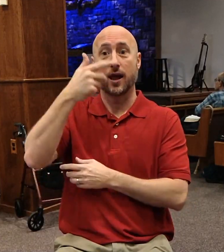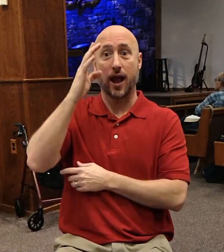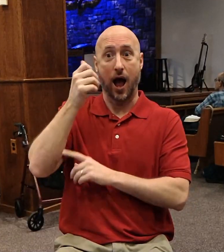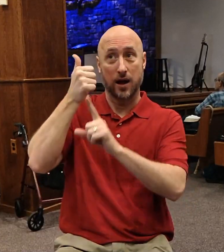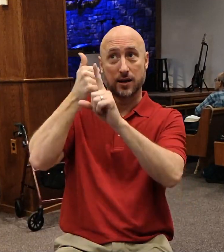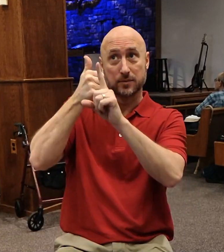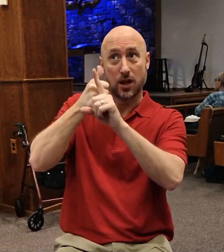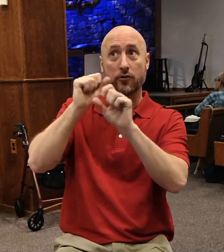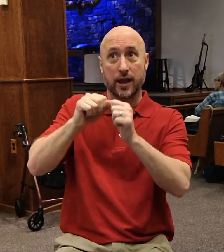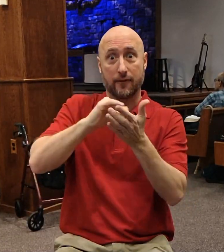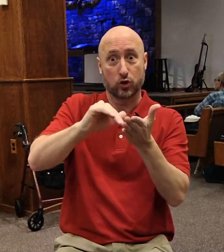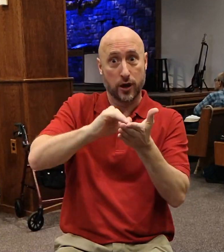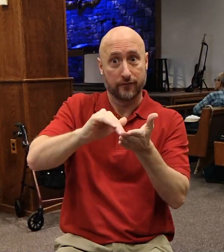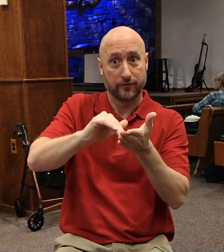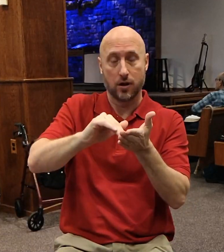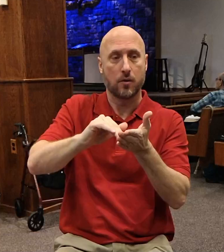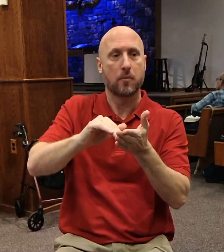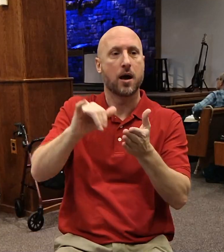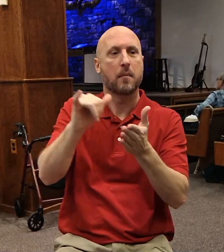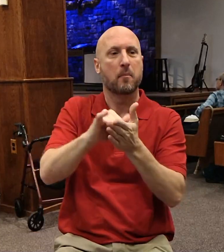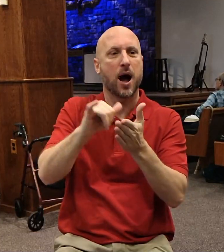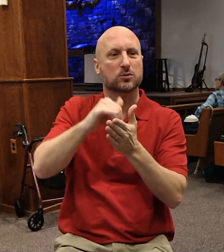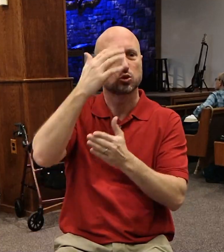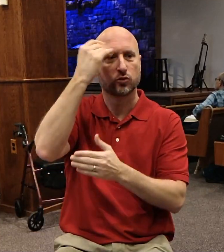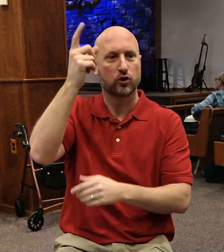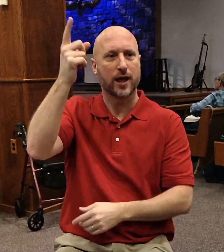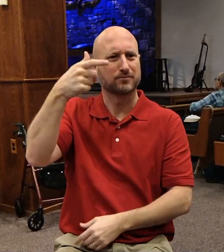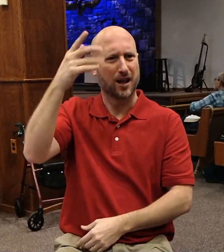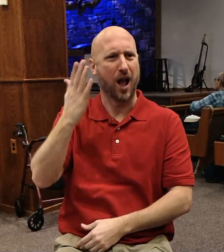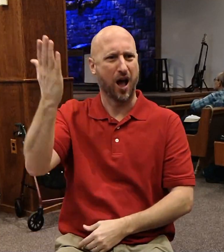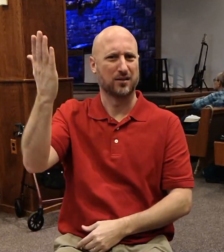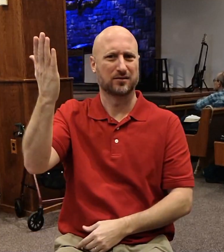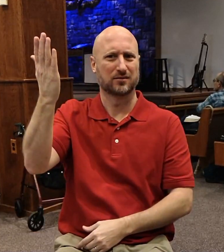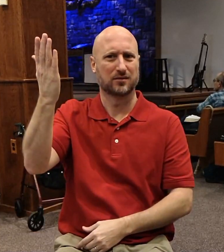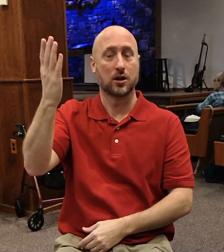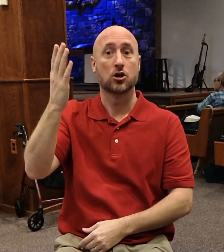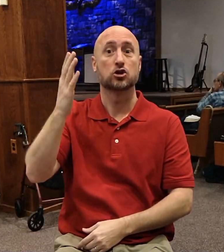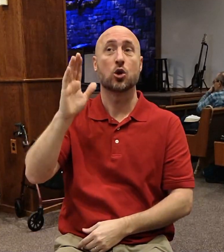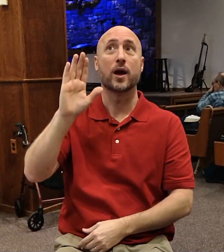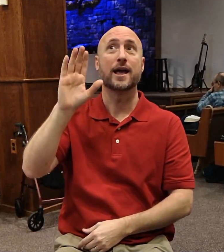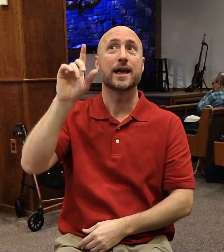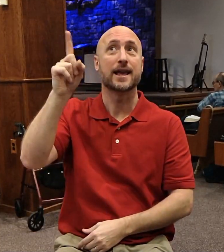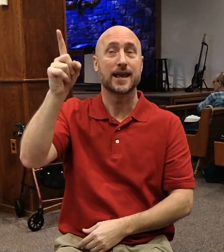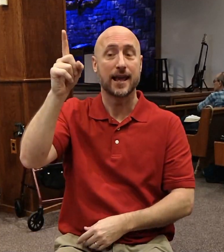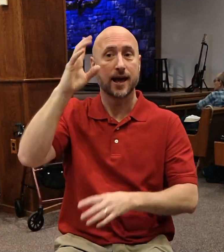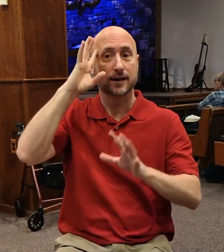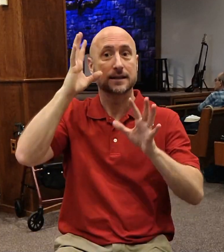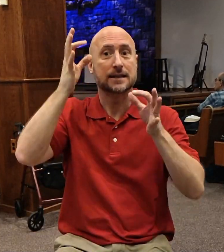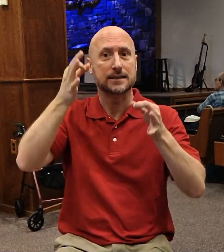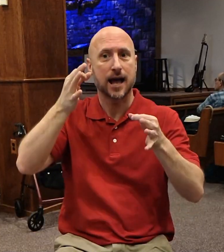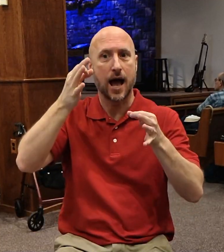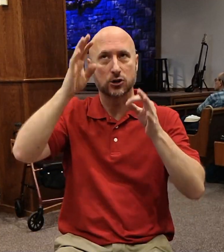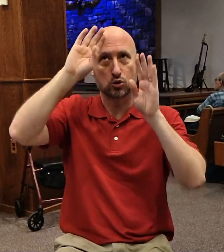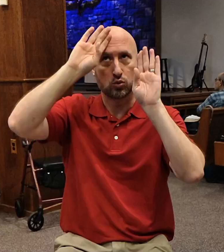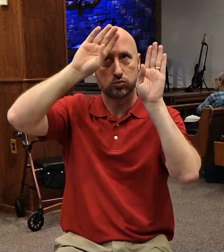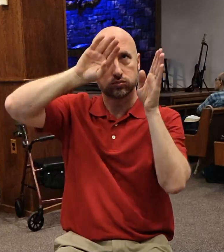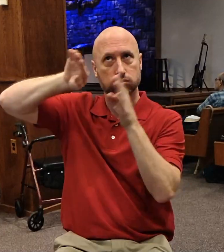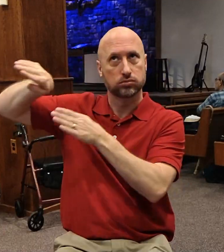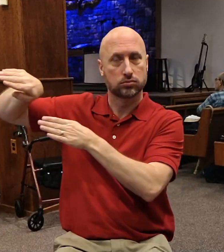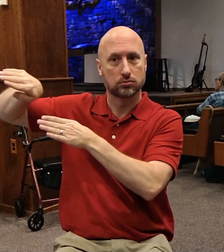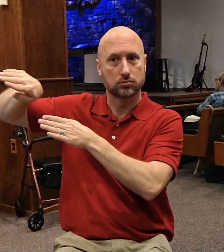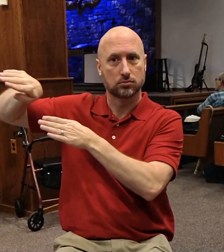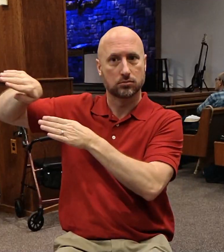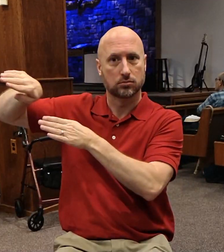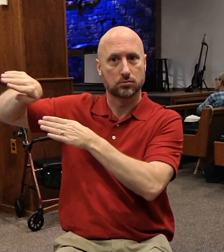but he can't forget he's God. So he chooses not to remember. Your sins and your iniquities, I will remember no